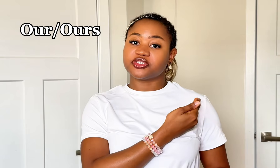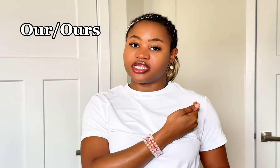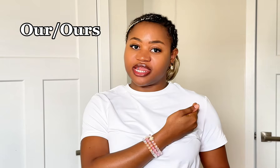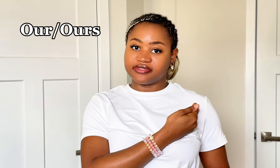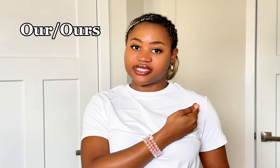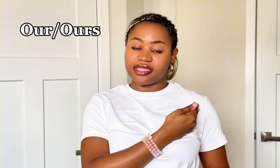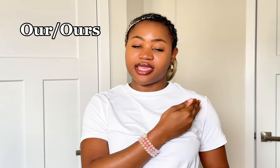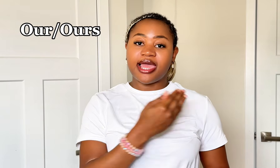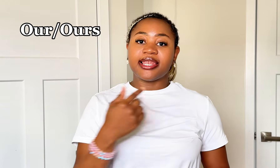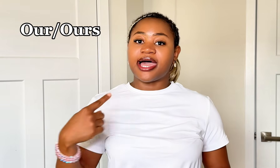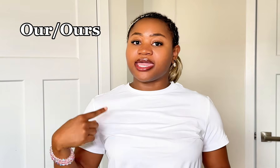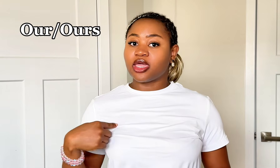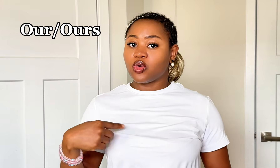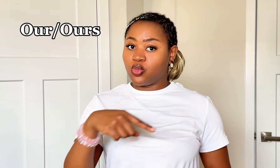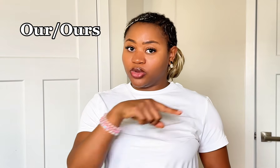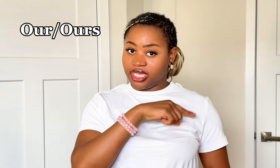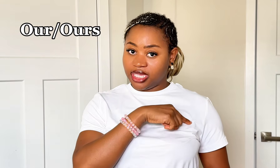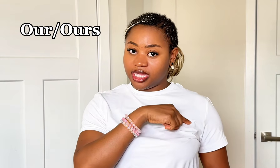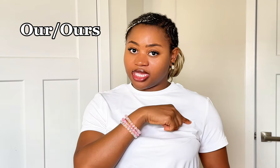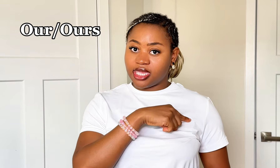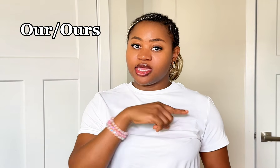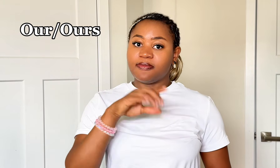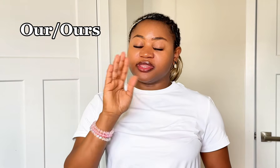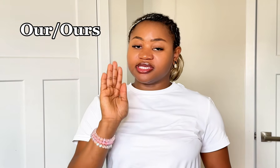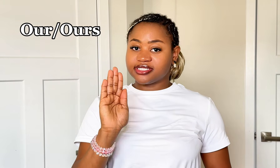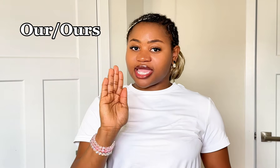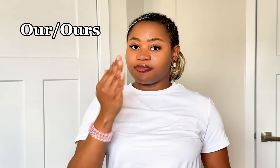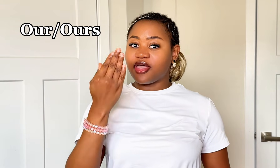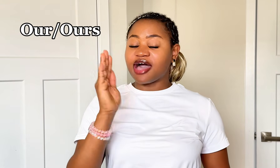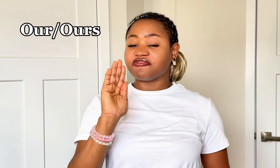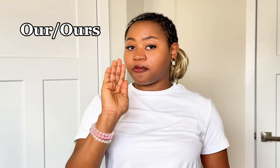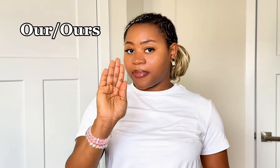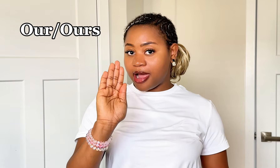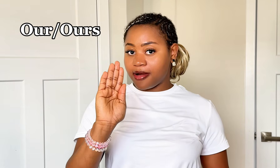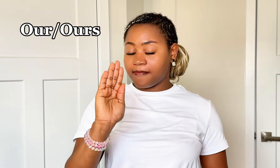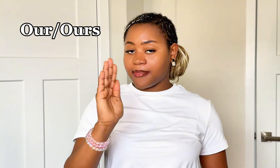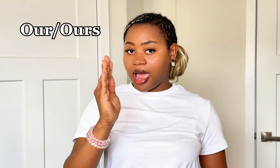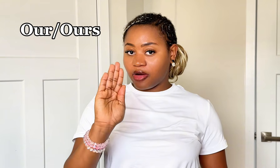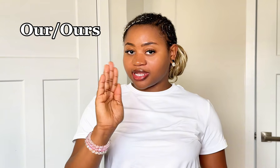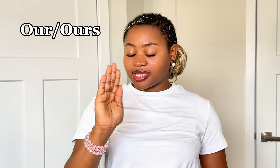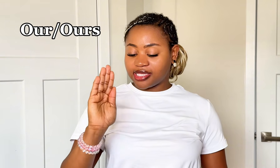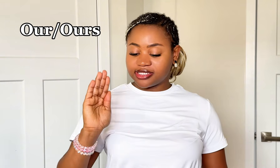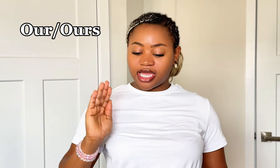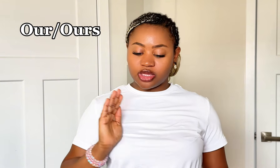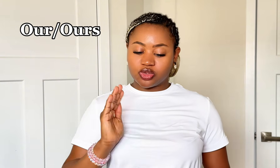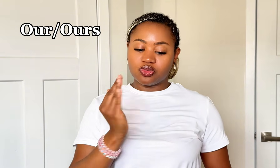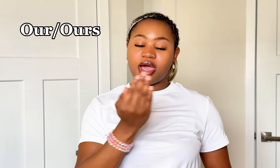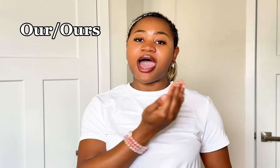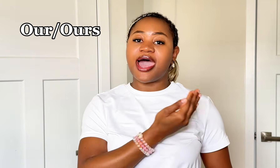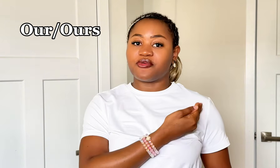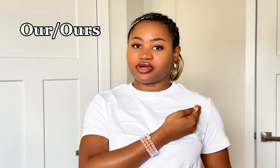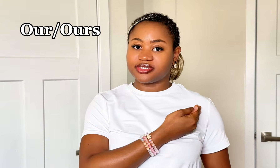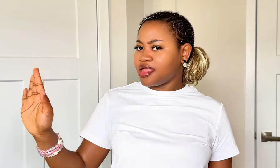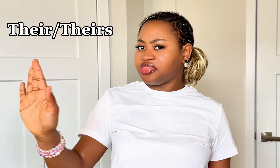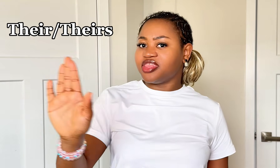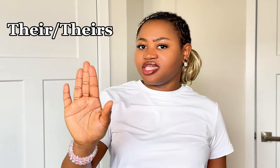the left side, like we, but this time you have your palm out like this and you do ours.